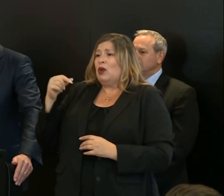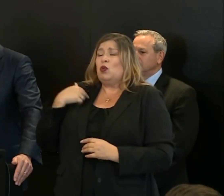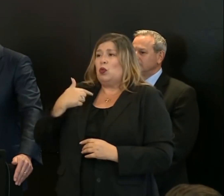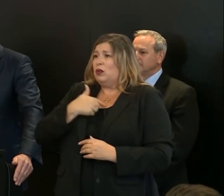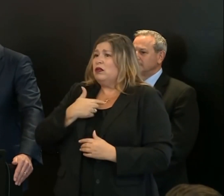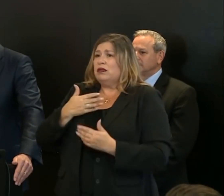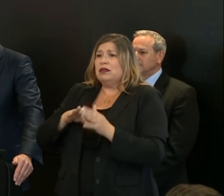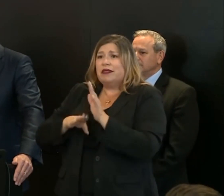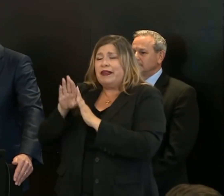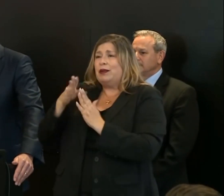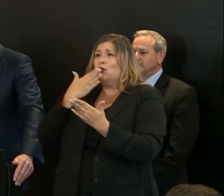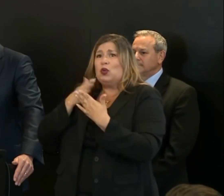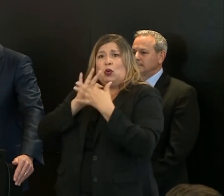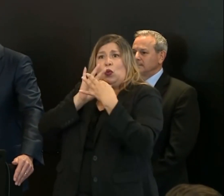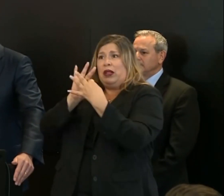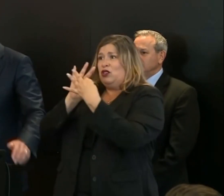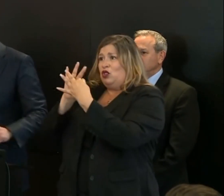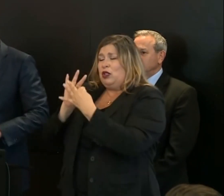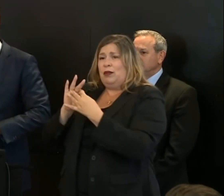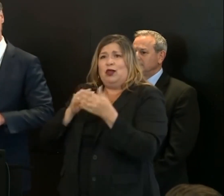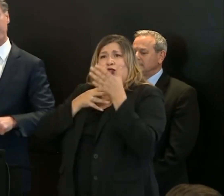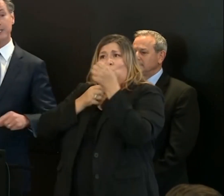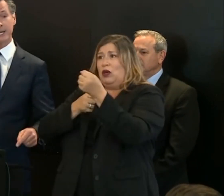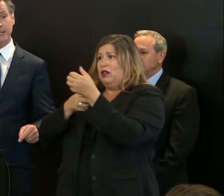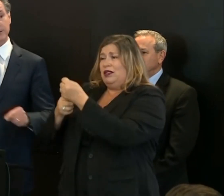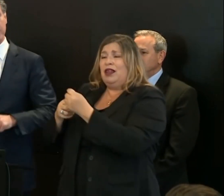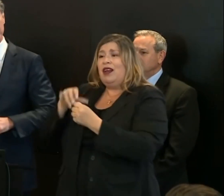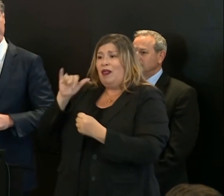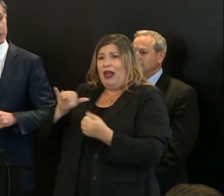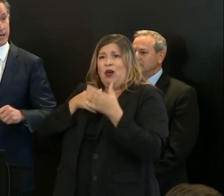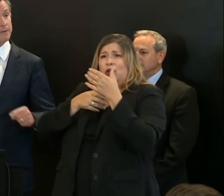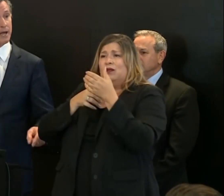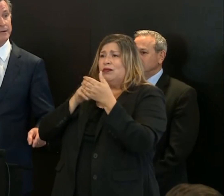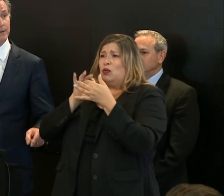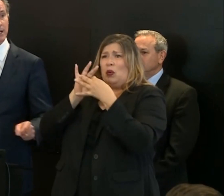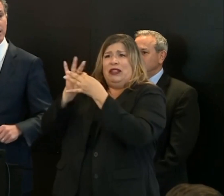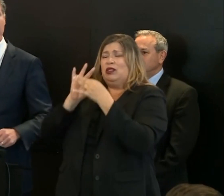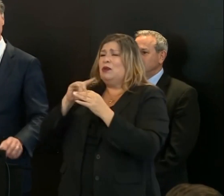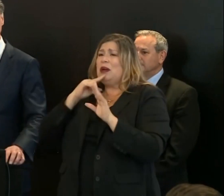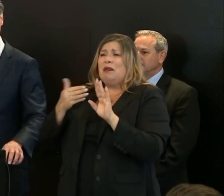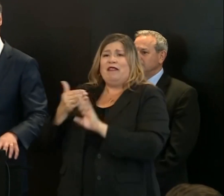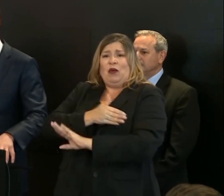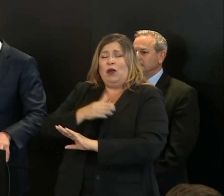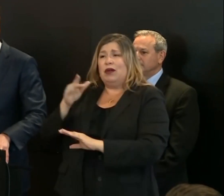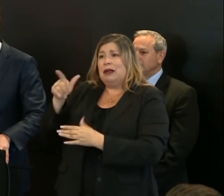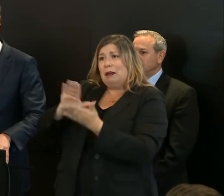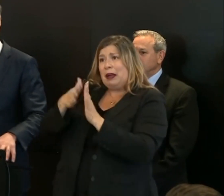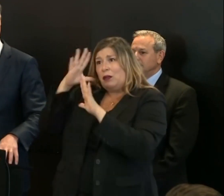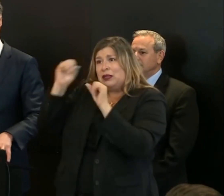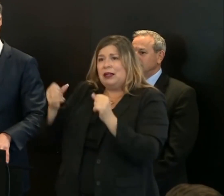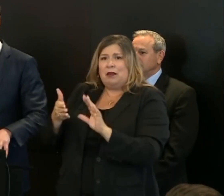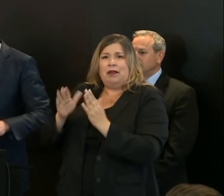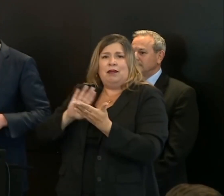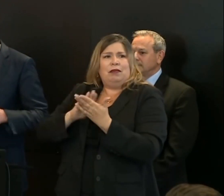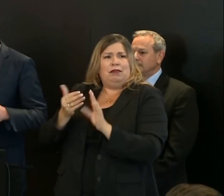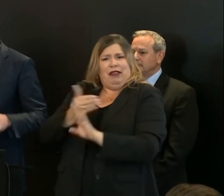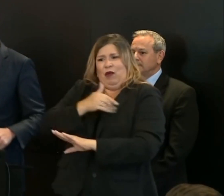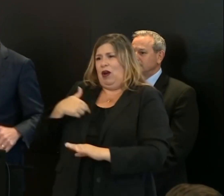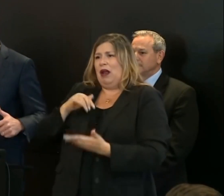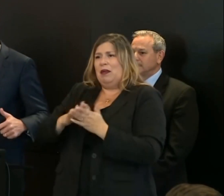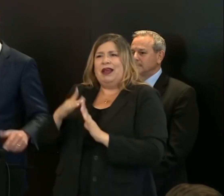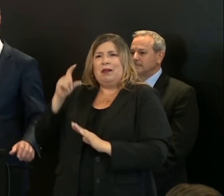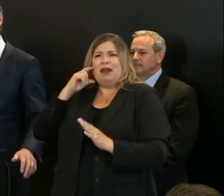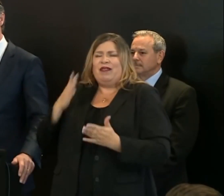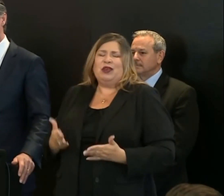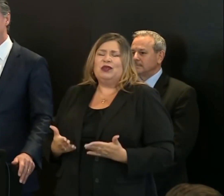have developed relationships of trust, and those relationships predate his administration and mine. So from that perspective, not a lot of